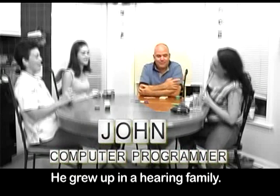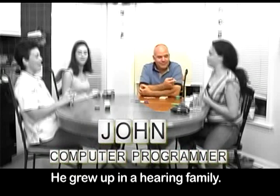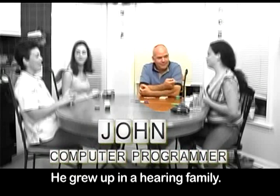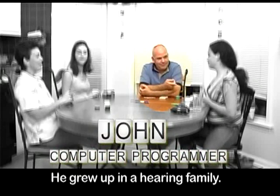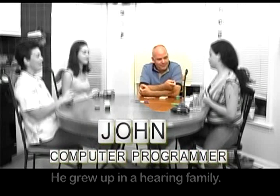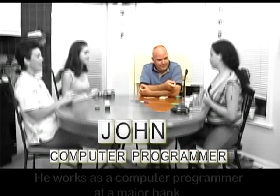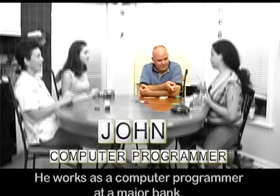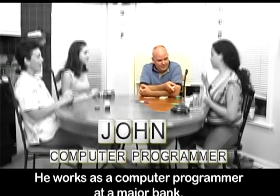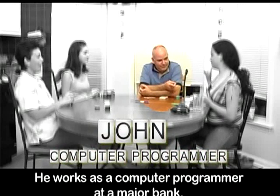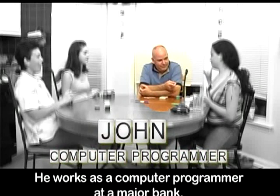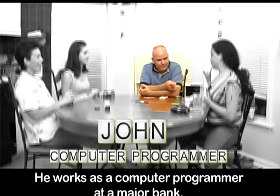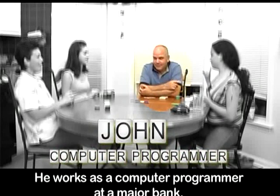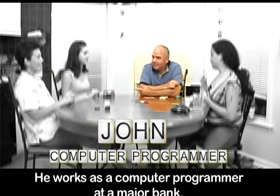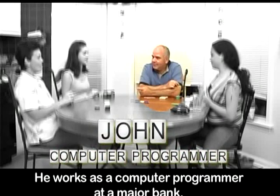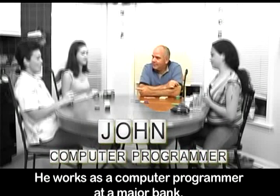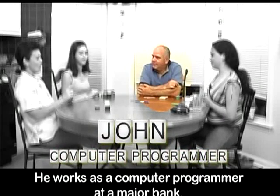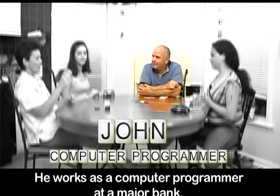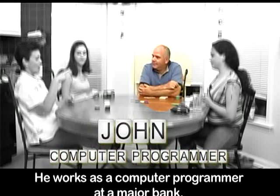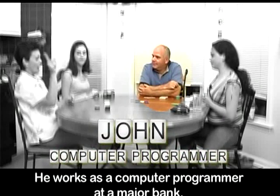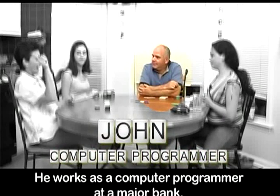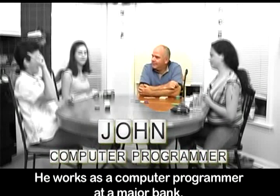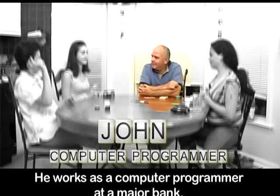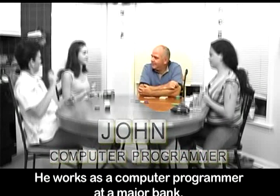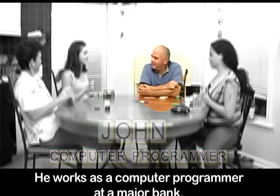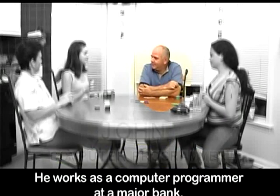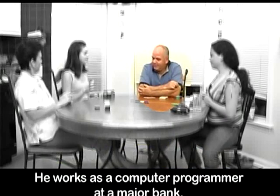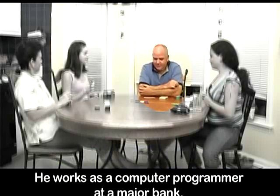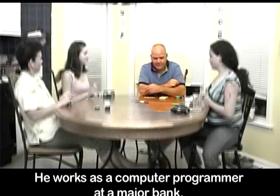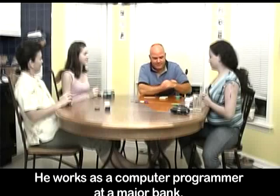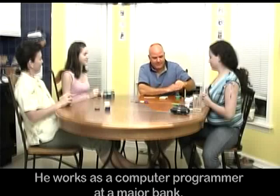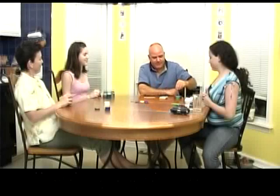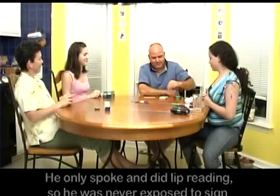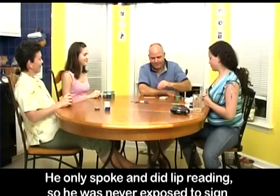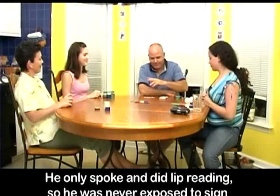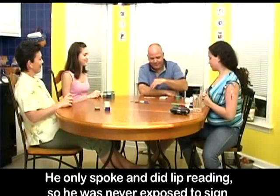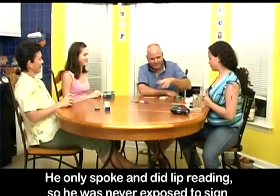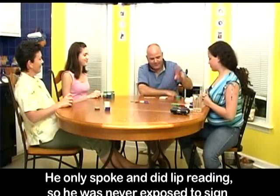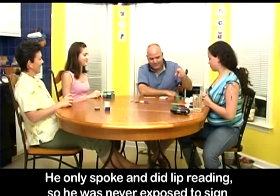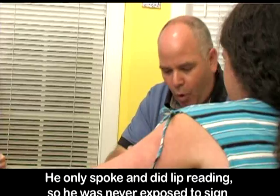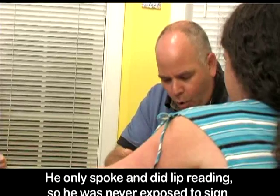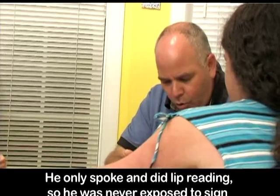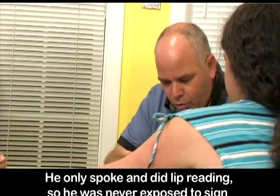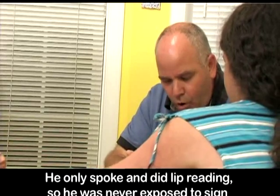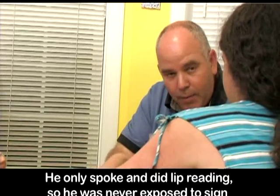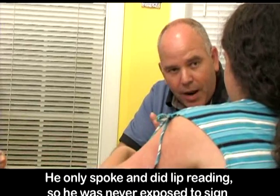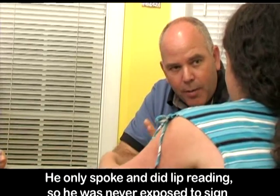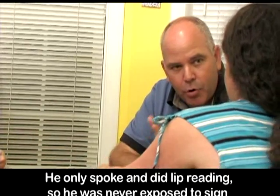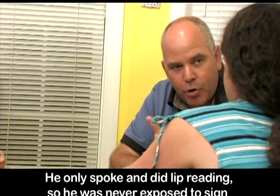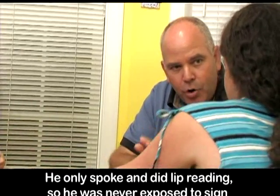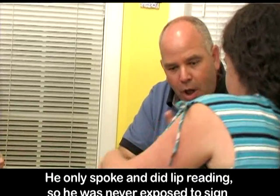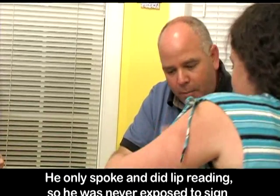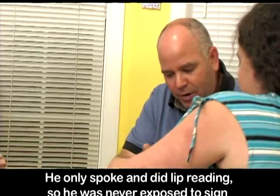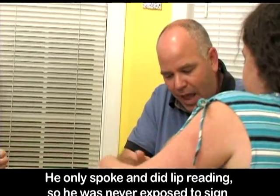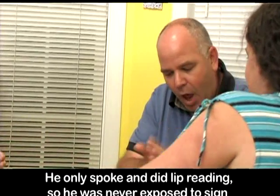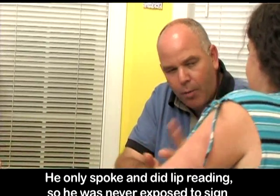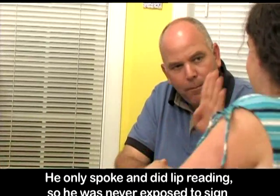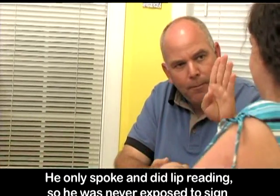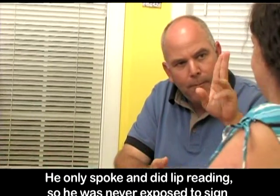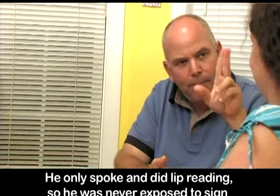family. He works as a computer programmer at a major bank. He only spoke and did lip reading, so he was never exposed